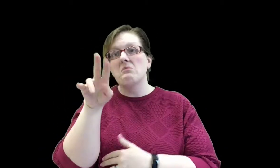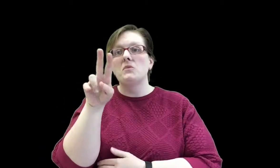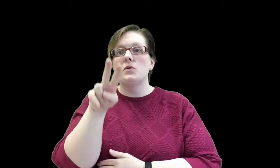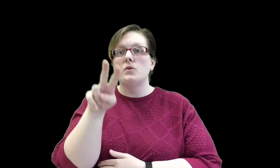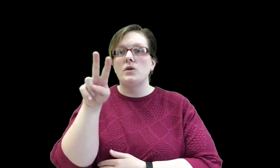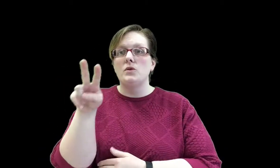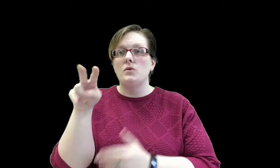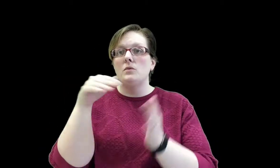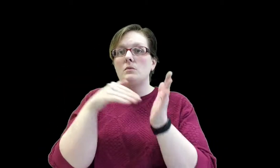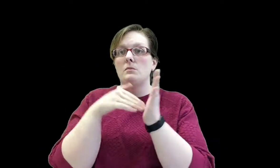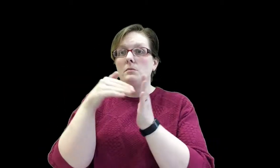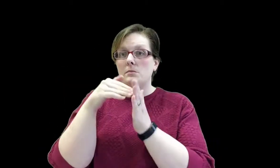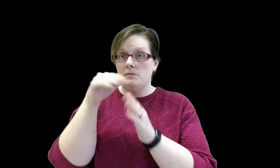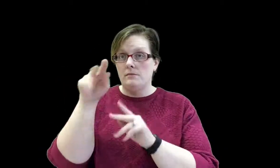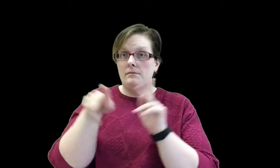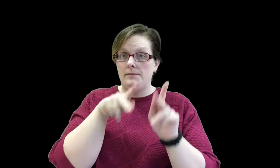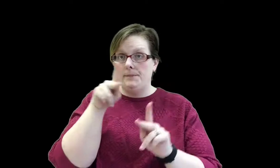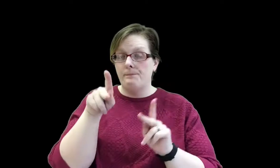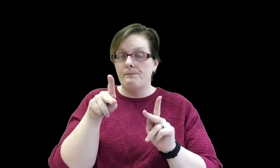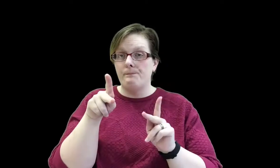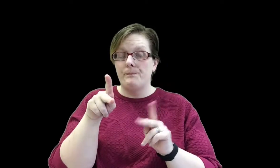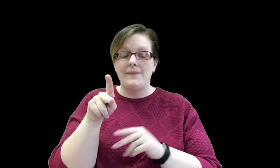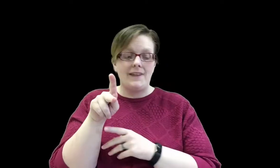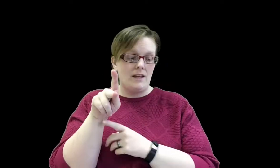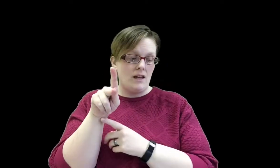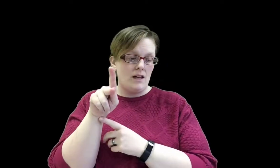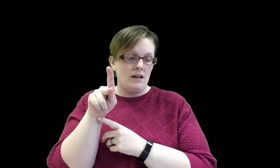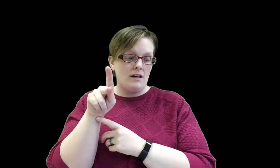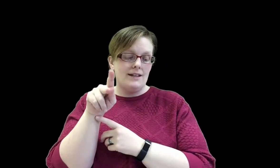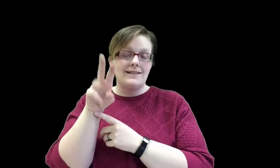People living in North Korea are approximately 22 million people.